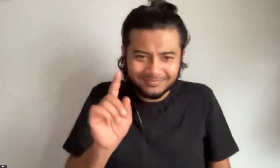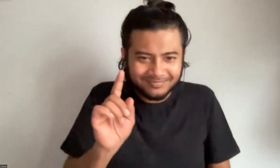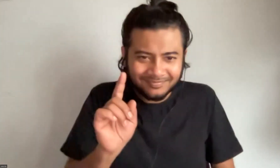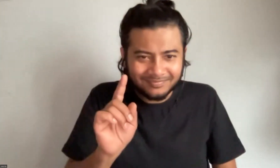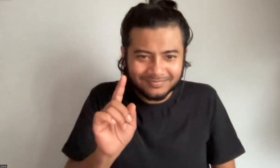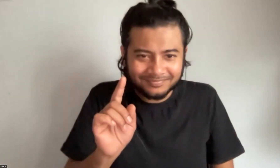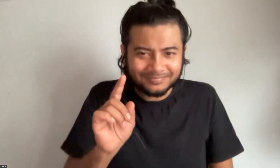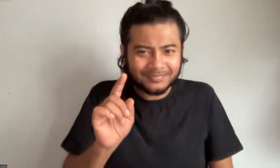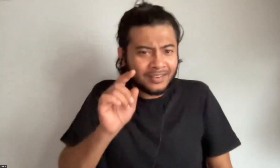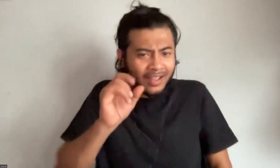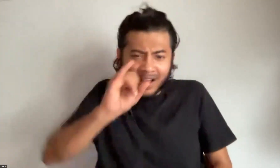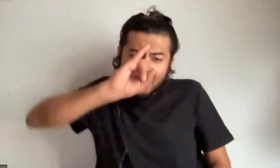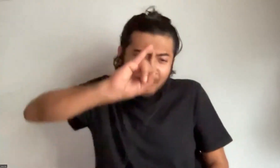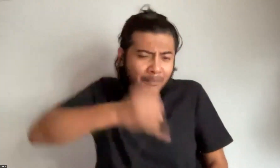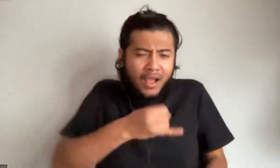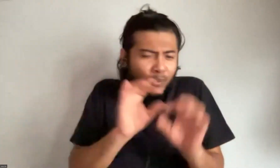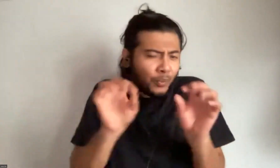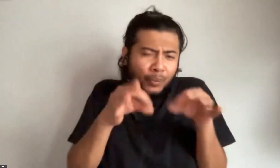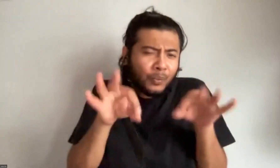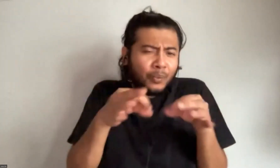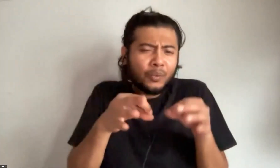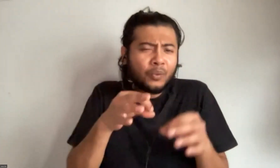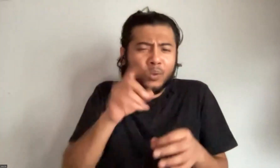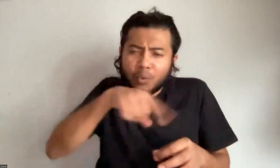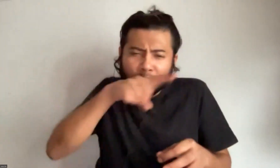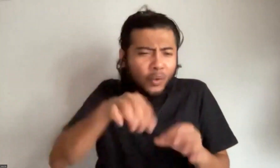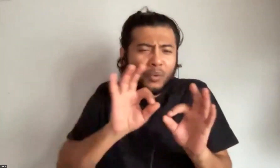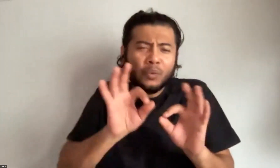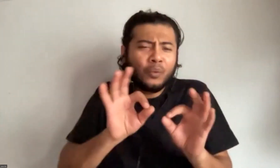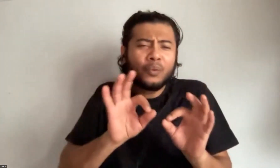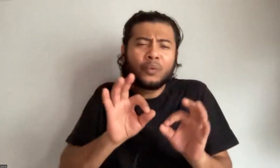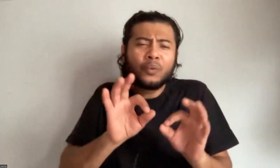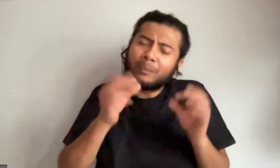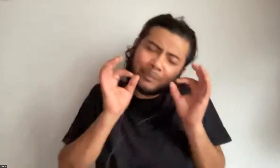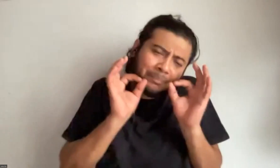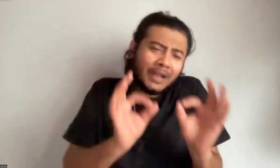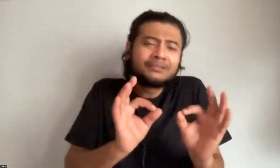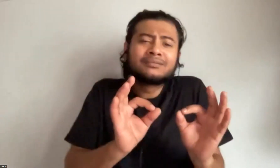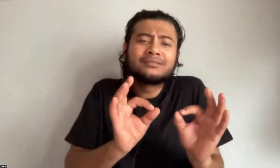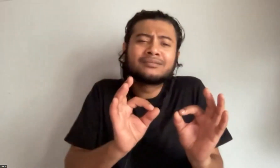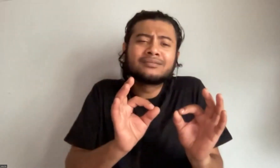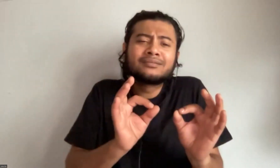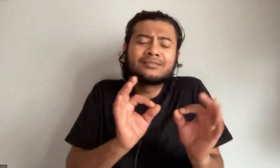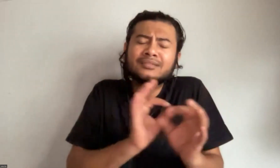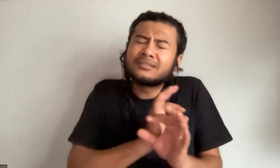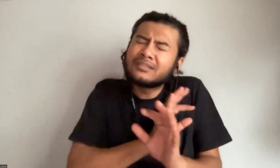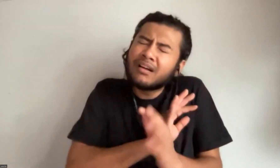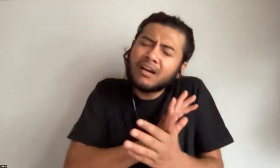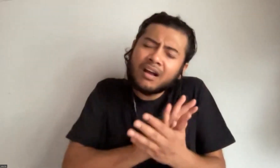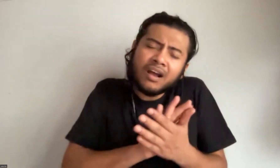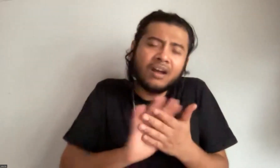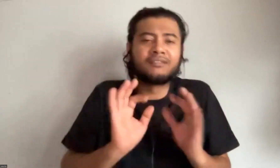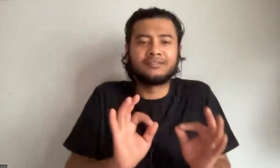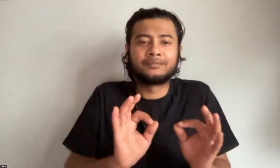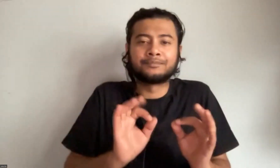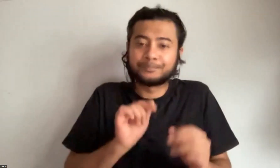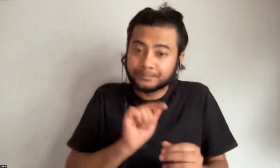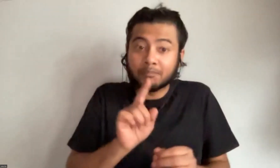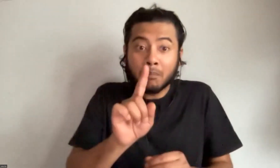But slowly, as the child starts growing, he goes to school, he goes to, uh,